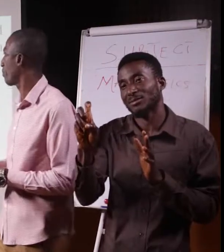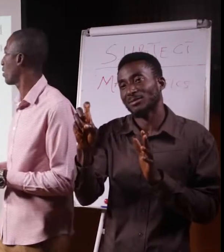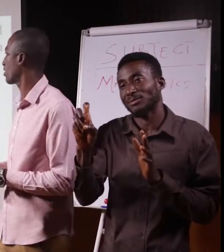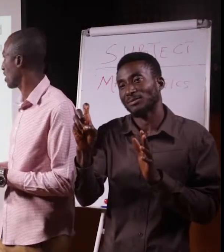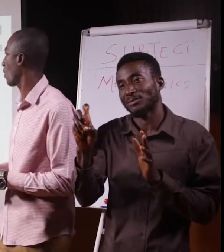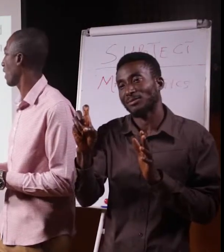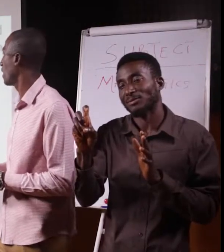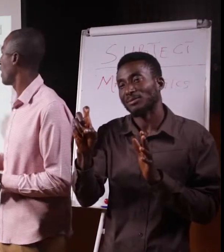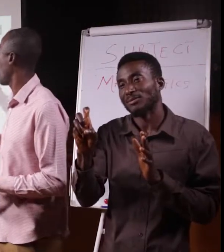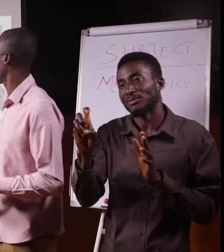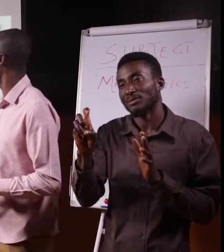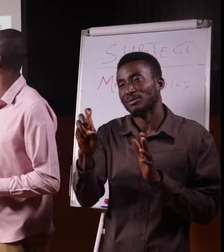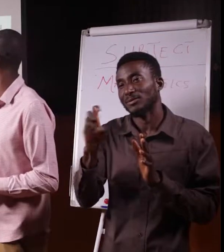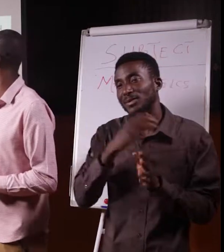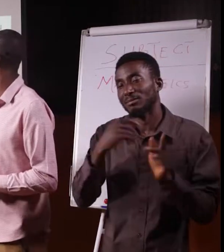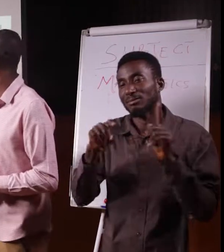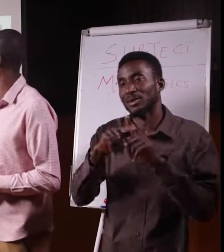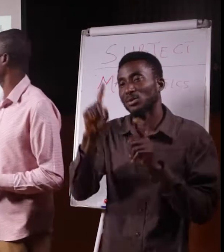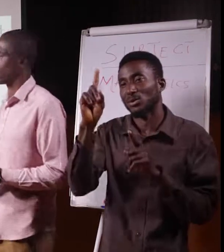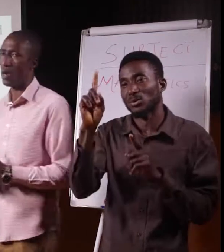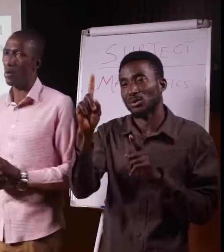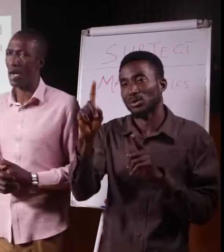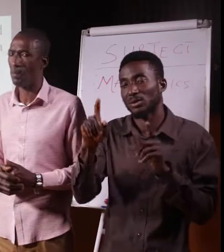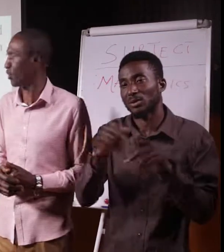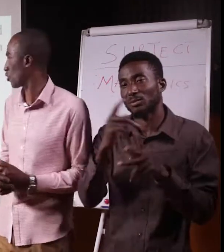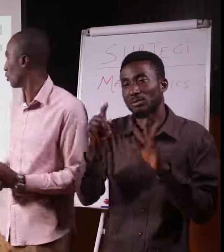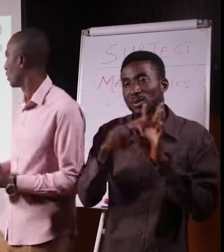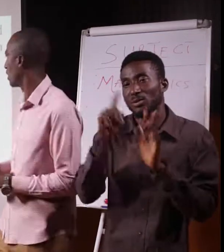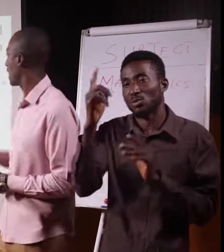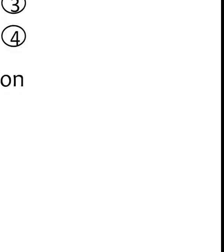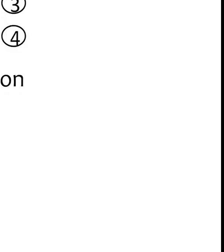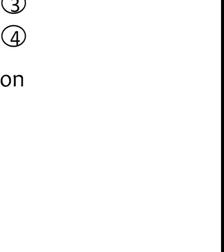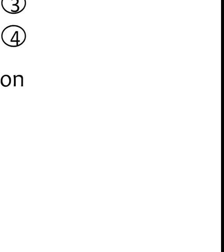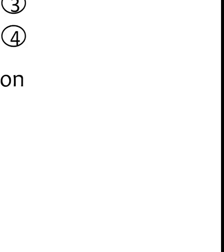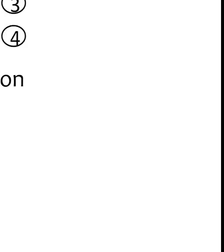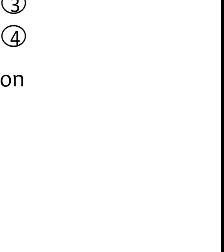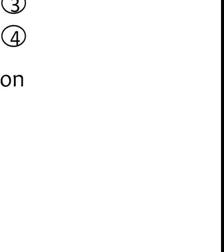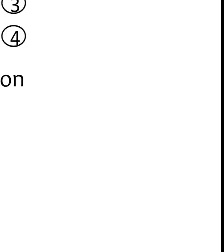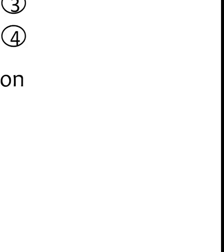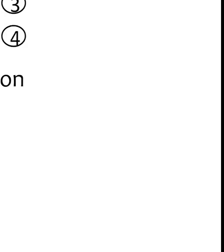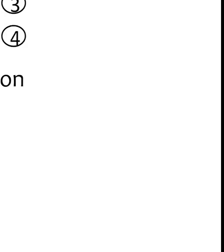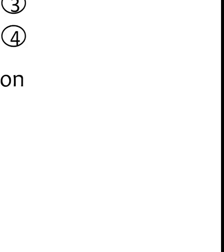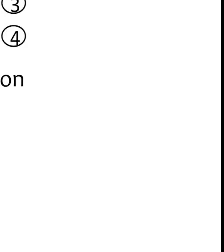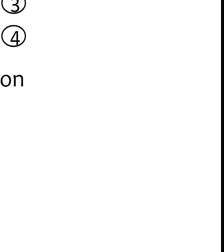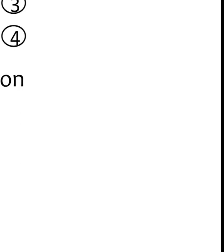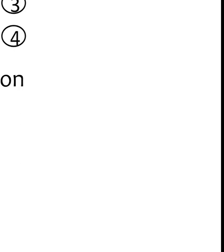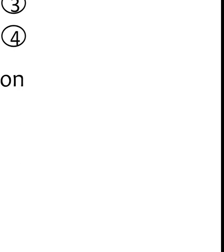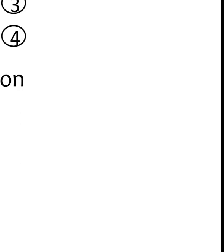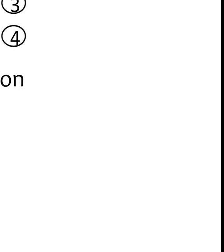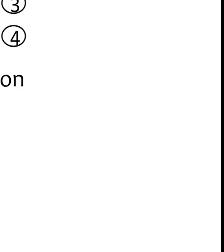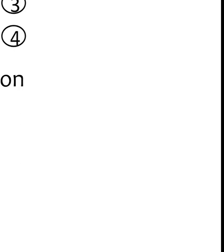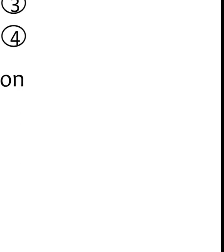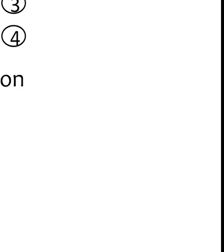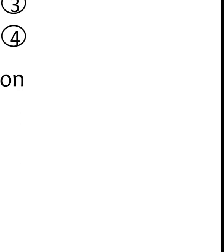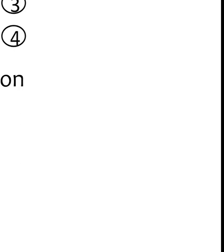have plus 3y. And minus 1 times minus 2, I will have plus 2, as written below. So I now